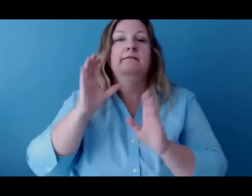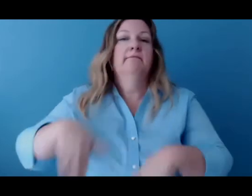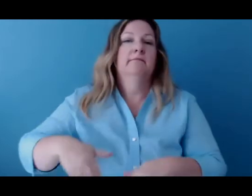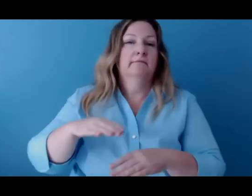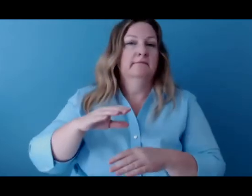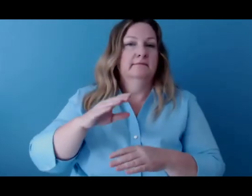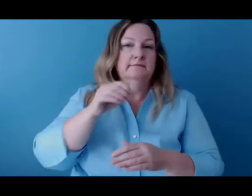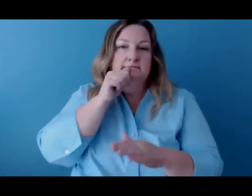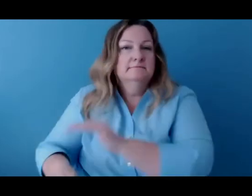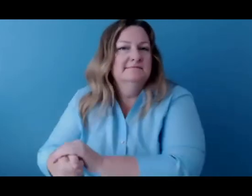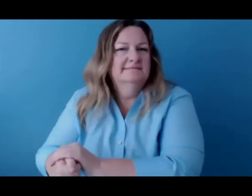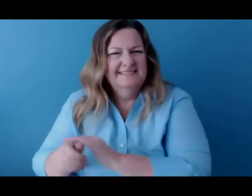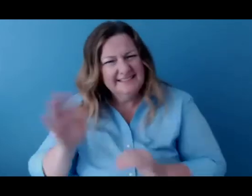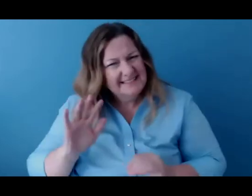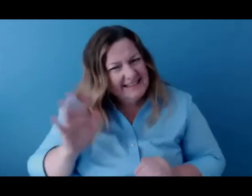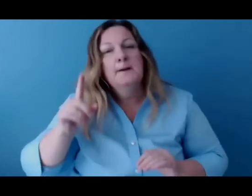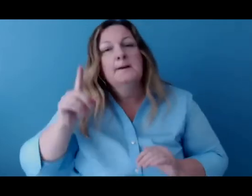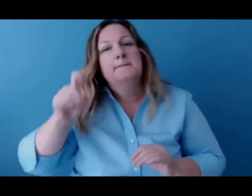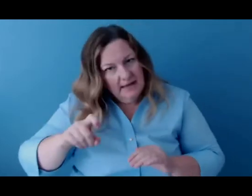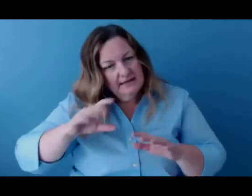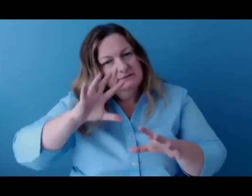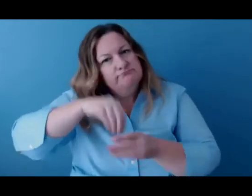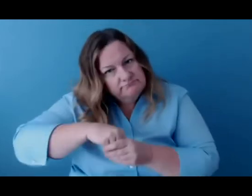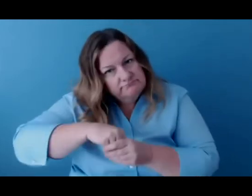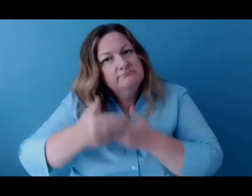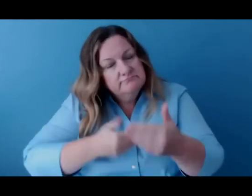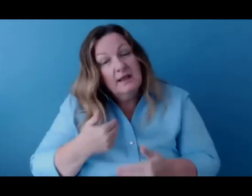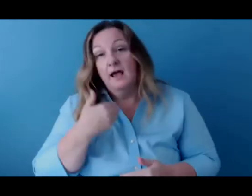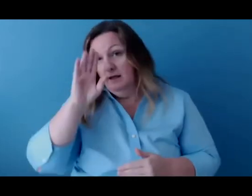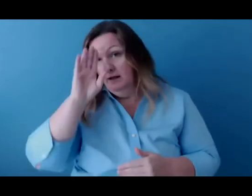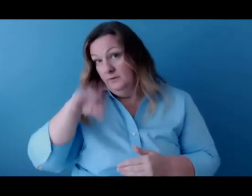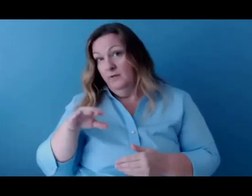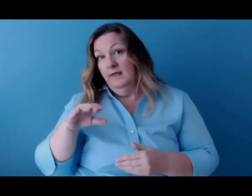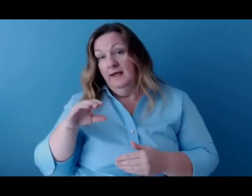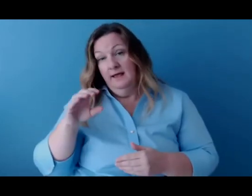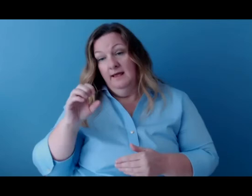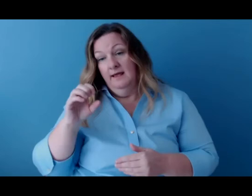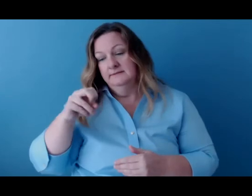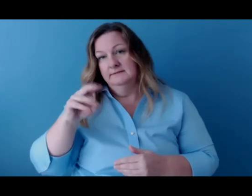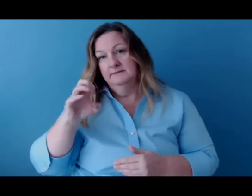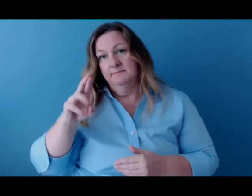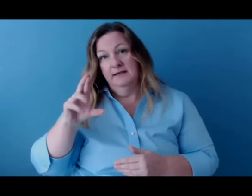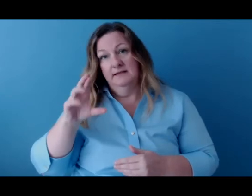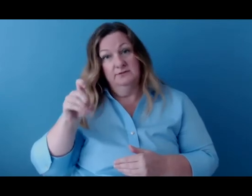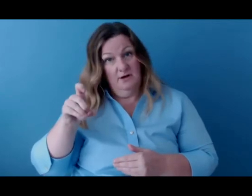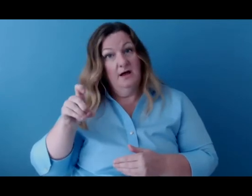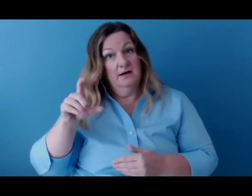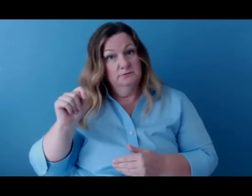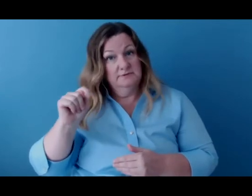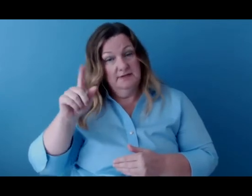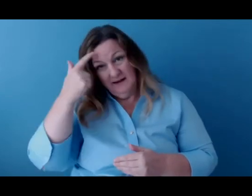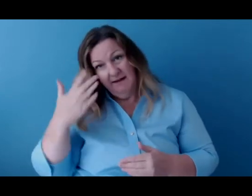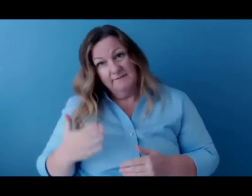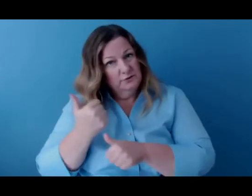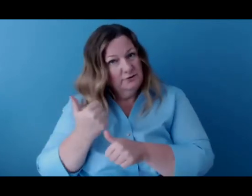wasn't elected. I know Spencer Cox cares about this quite a bit, and I'm sure that all of the candidates that are going out care about it.